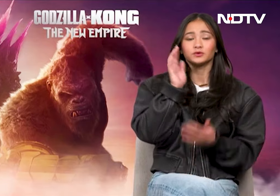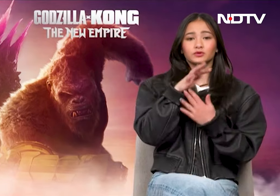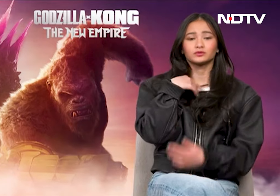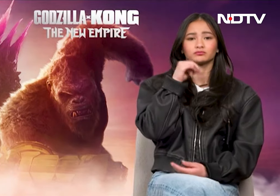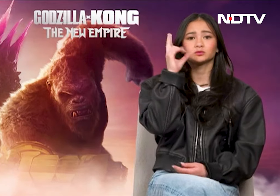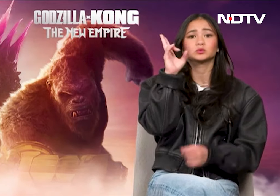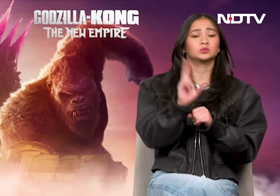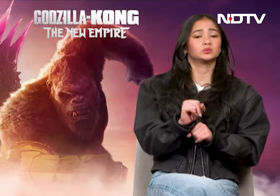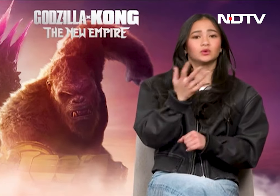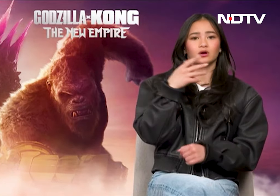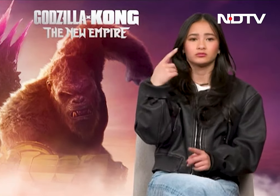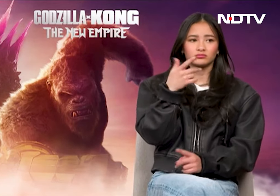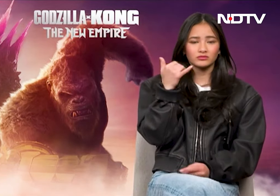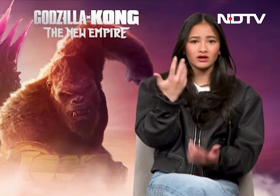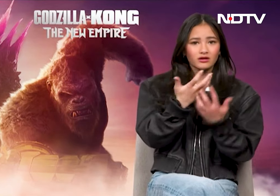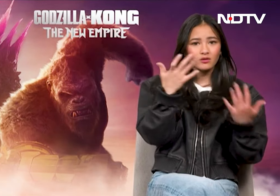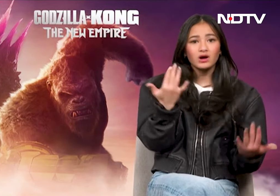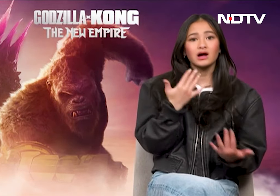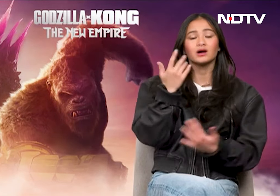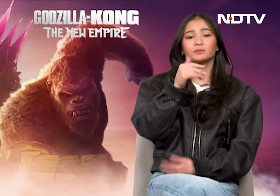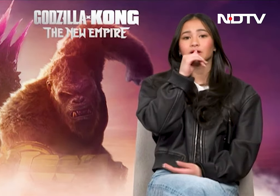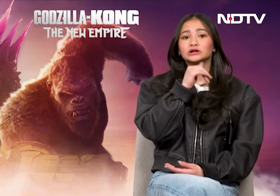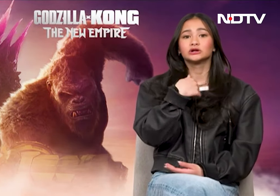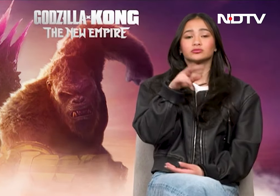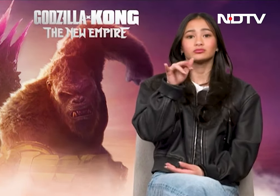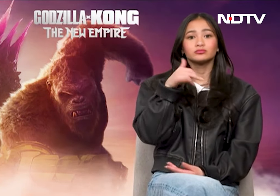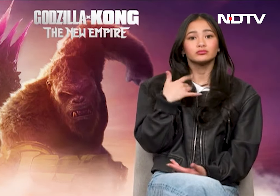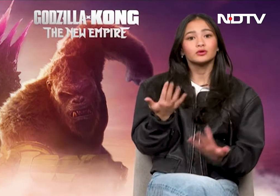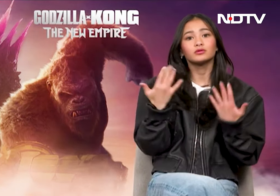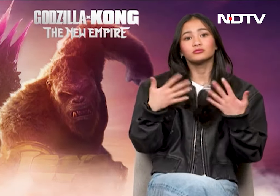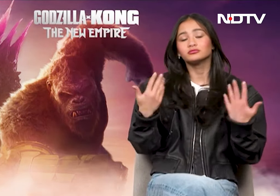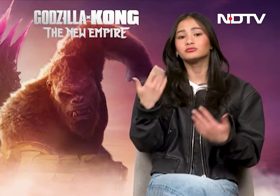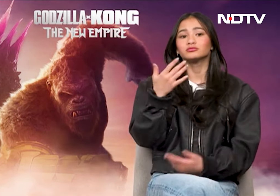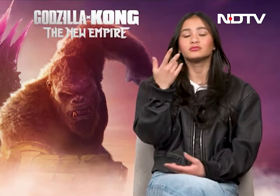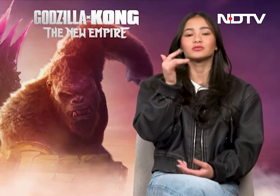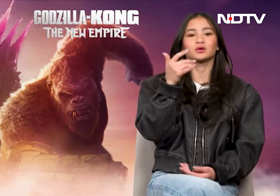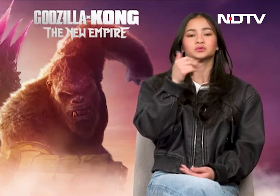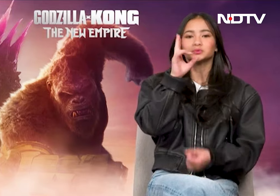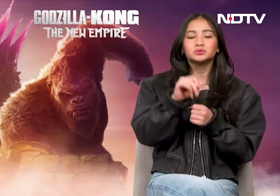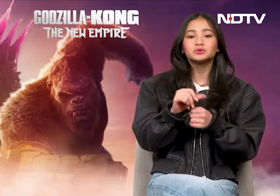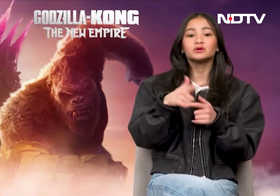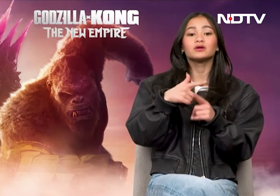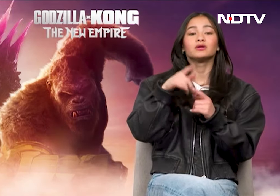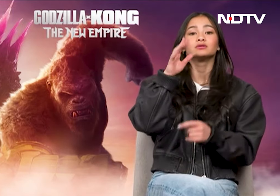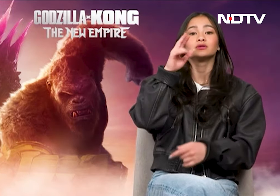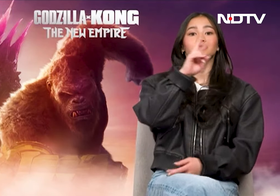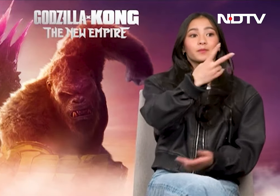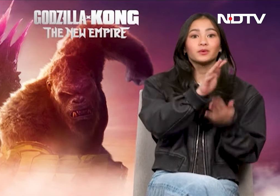Yeah, the first movie, I was not used to it at all. There was a lot of waiting and a lot of patience I had to gain as well. So I wasn't used to that.